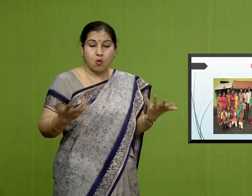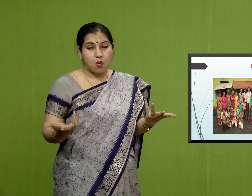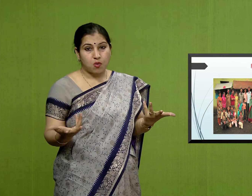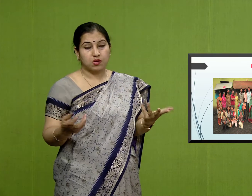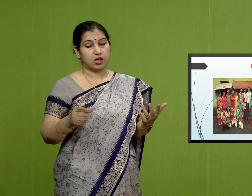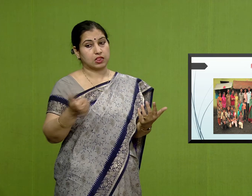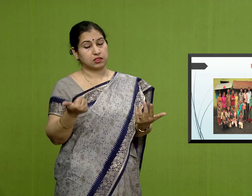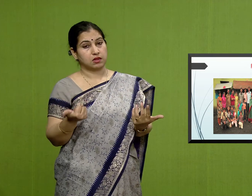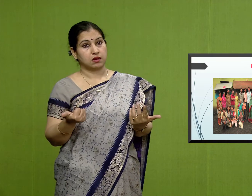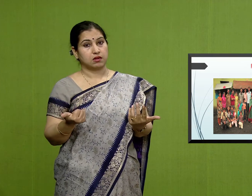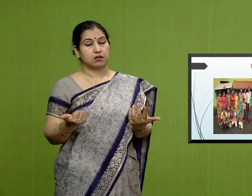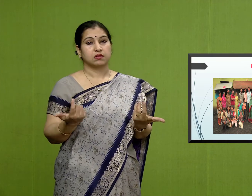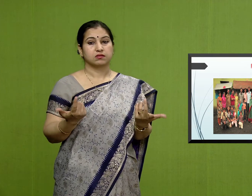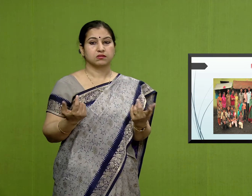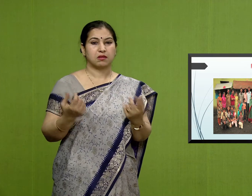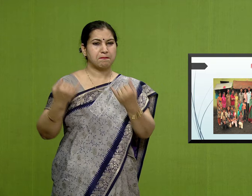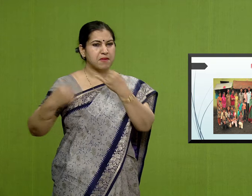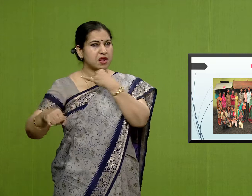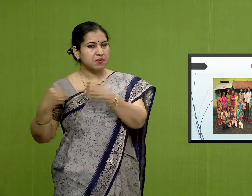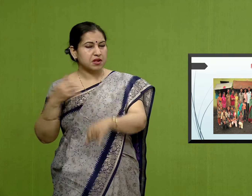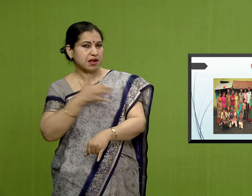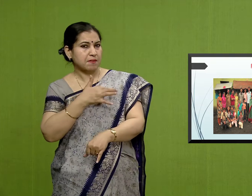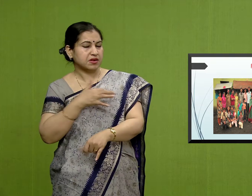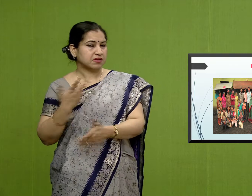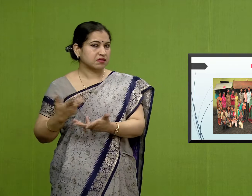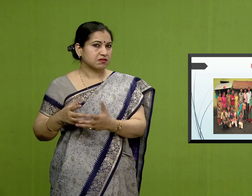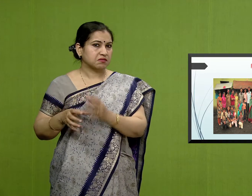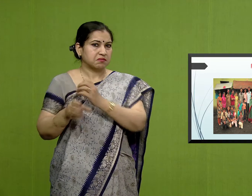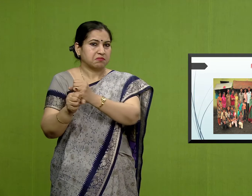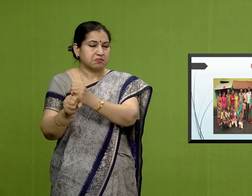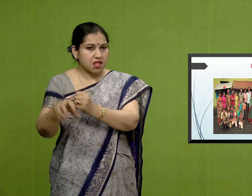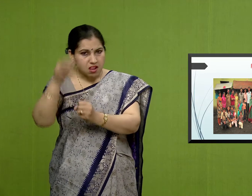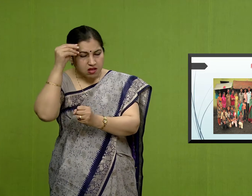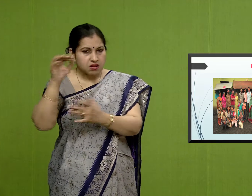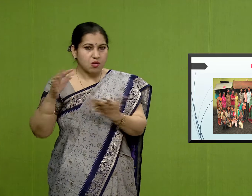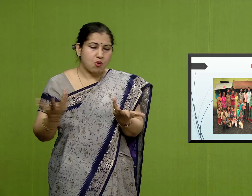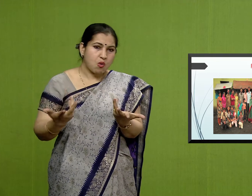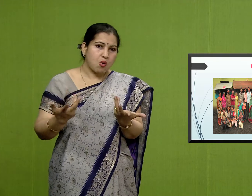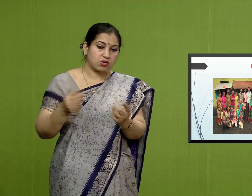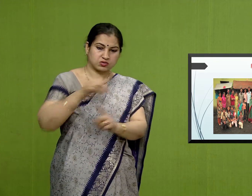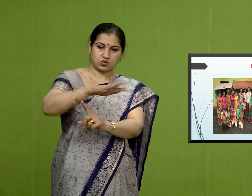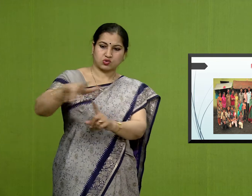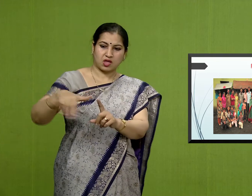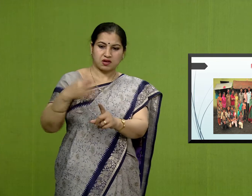in antisocial behavior or abandoned by the society.